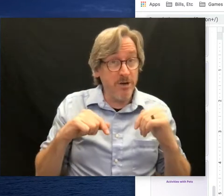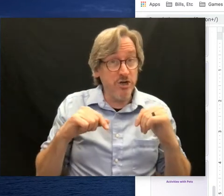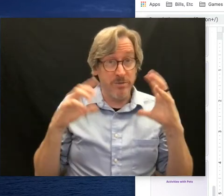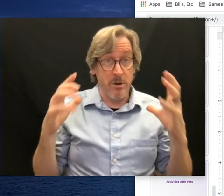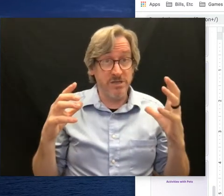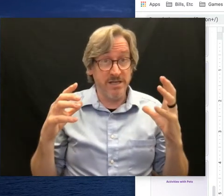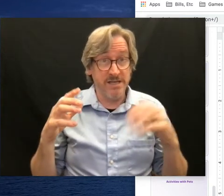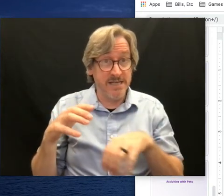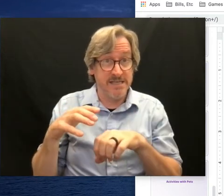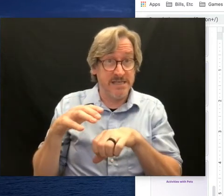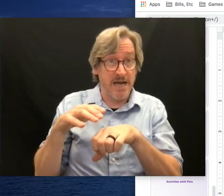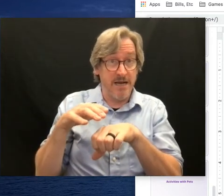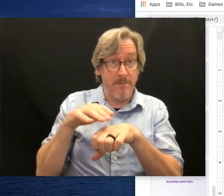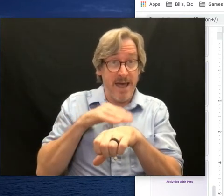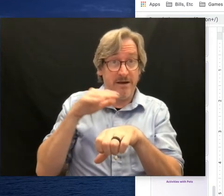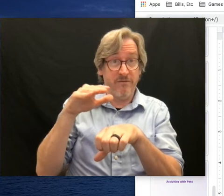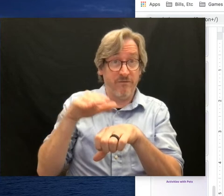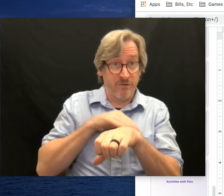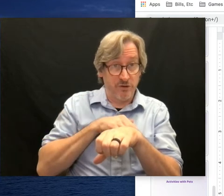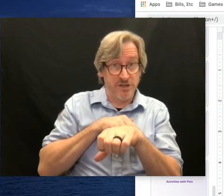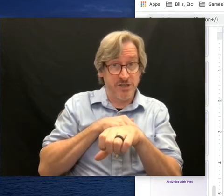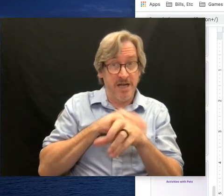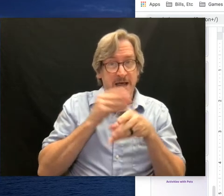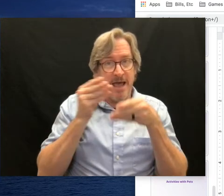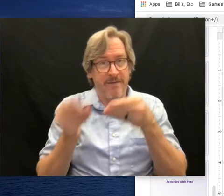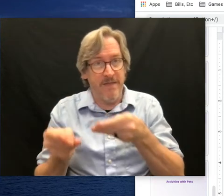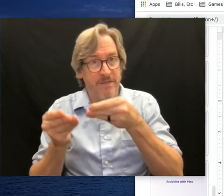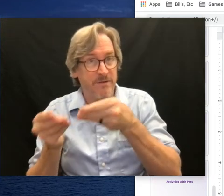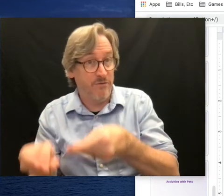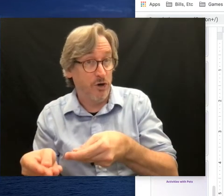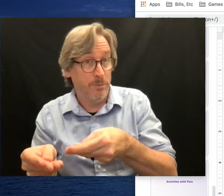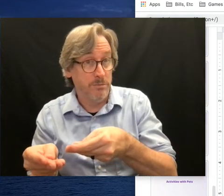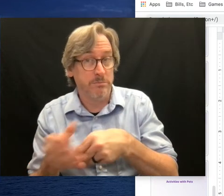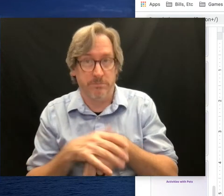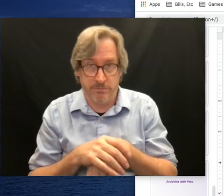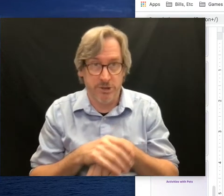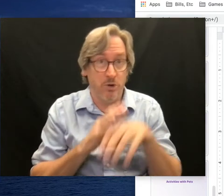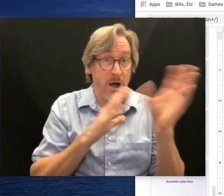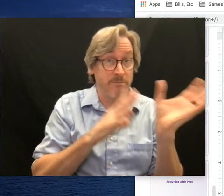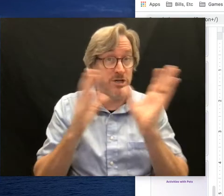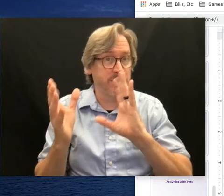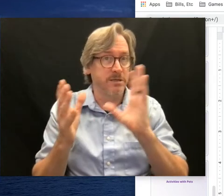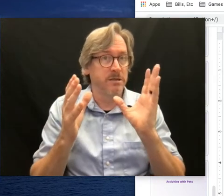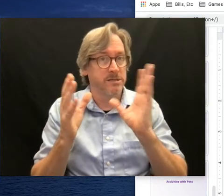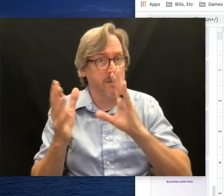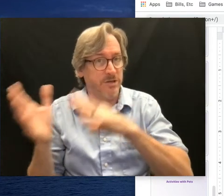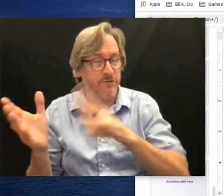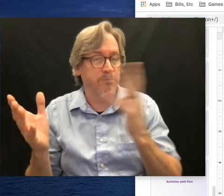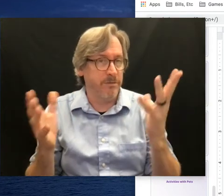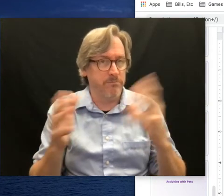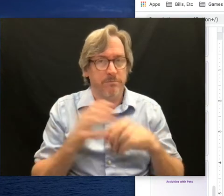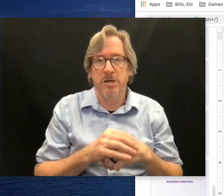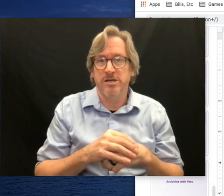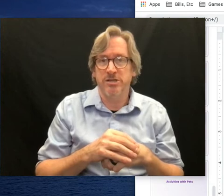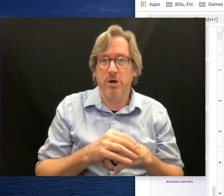What I'm going to do with most of these is sign pet first and then the verb. So object, subject,